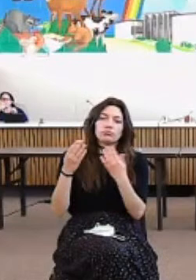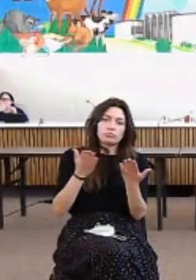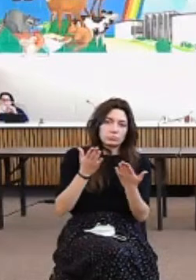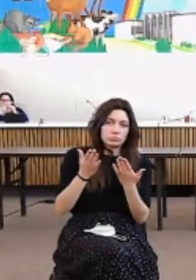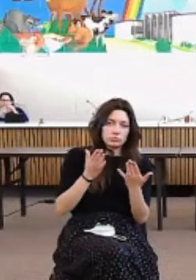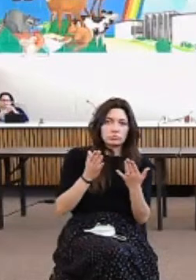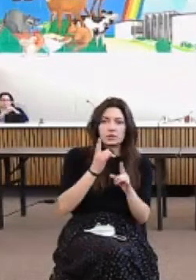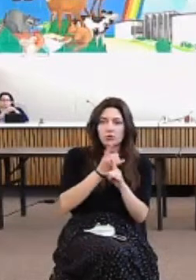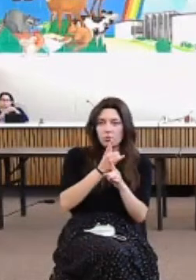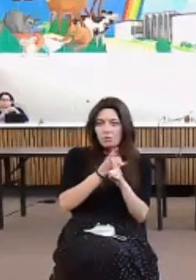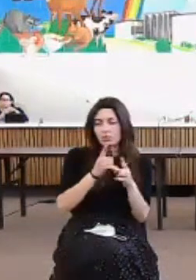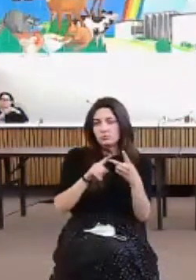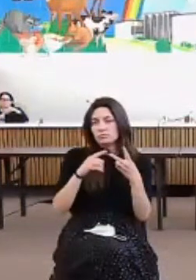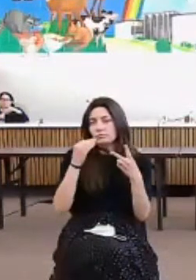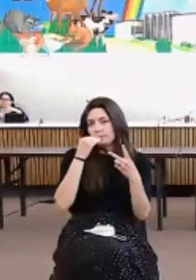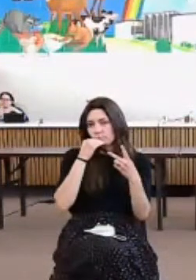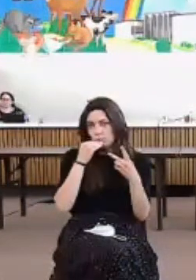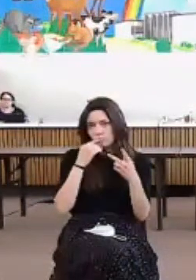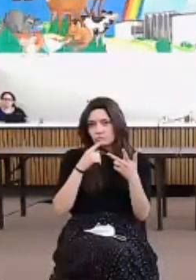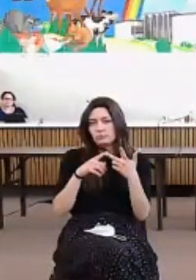seating.